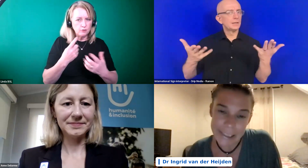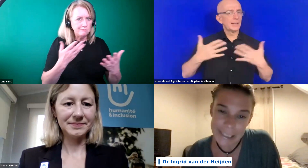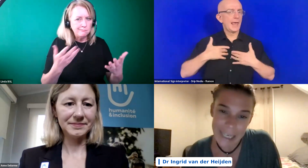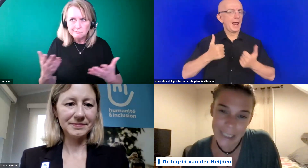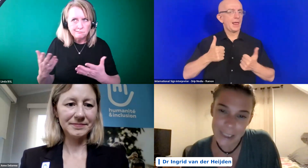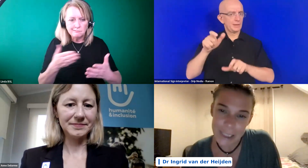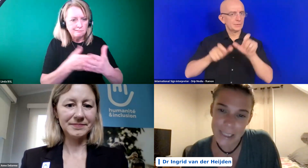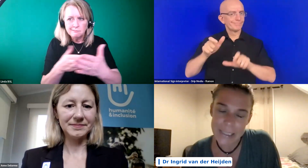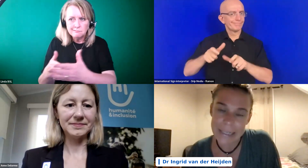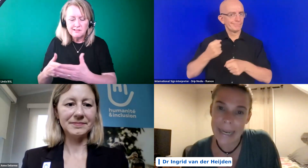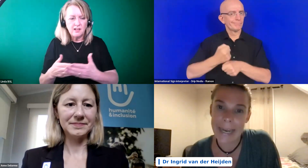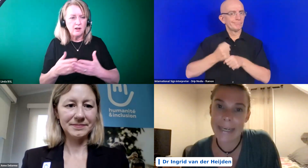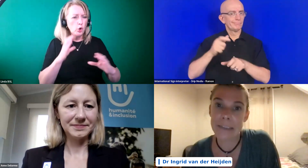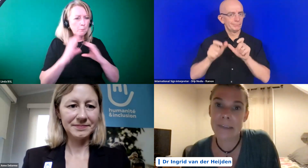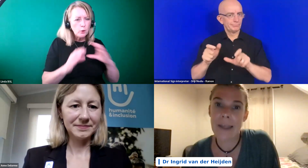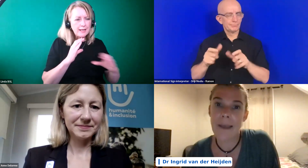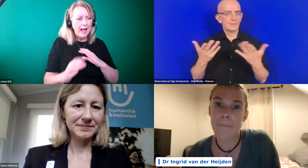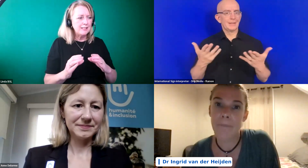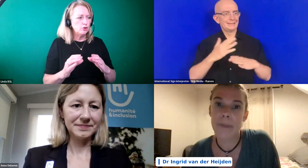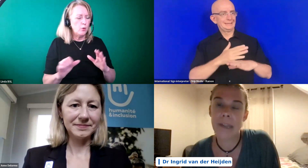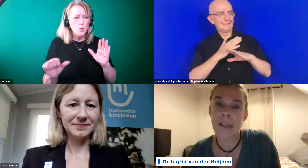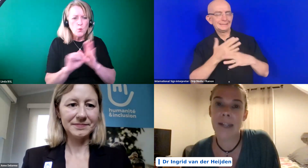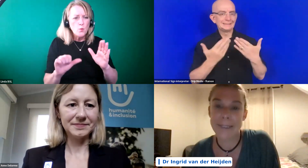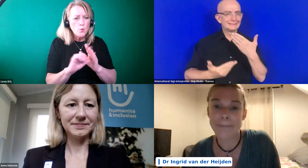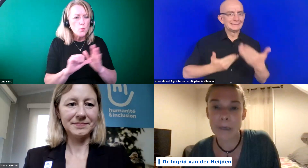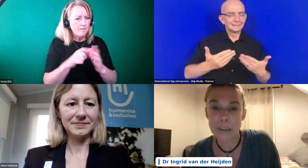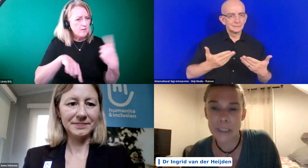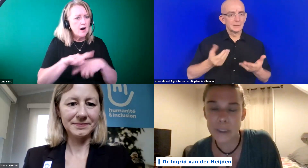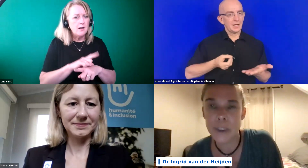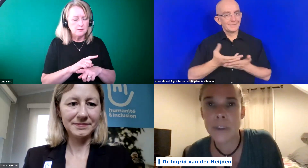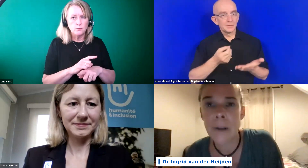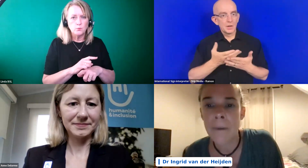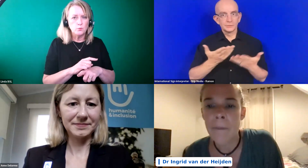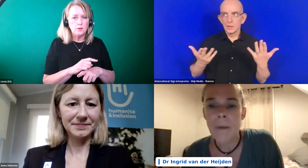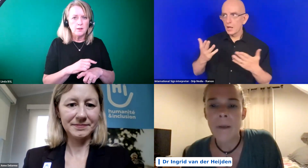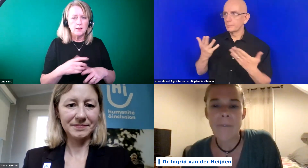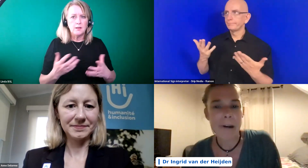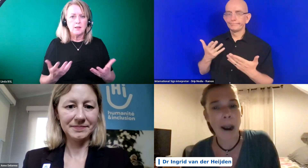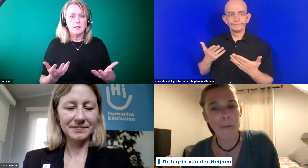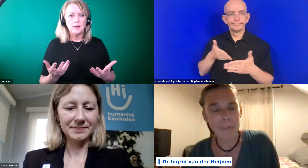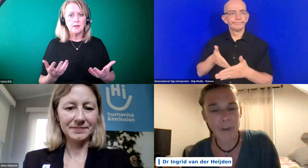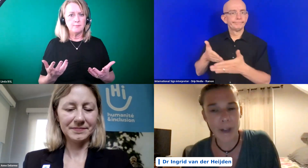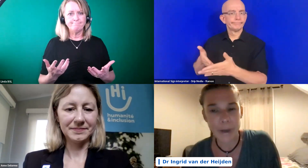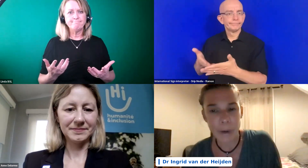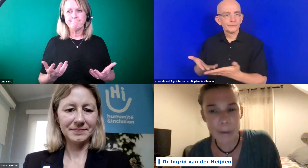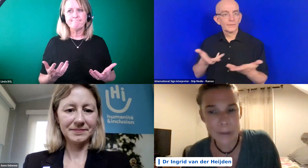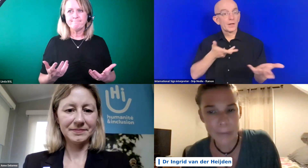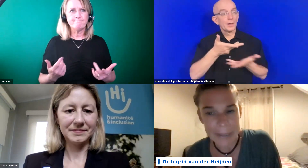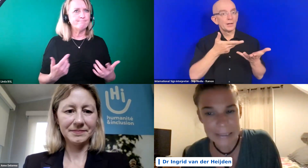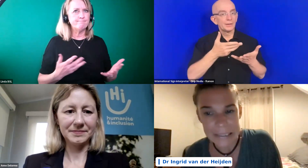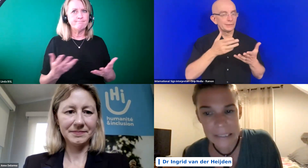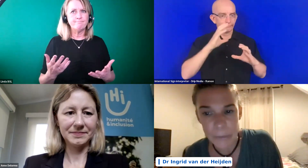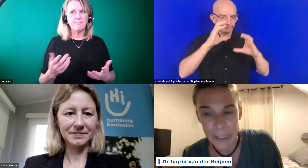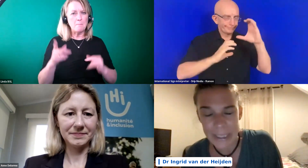communication challenges, and the exposure to very harmful and